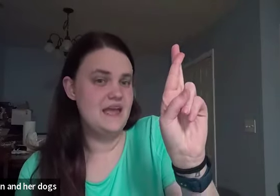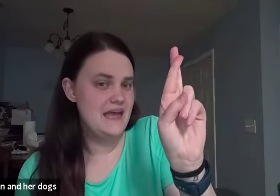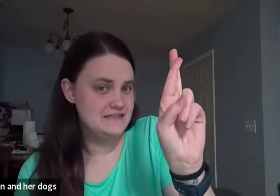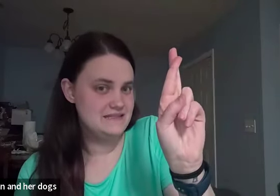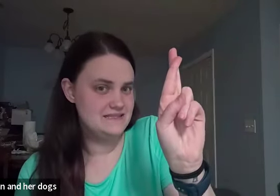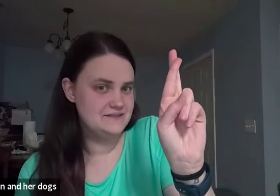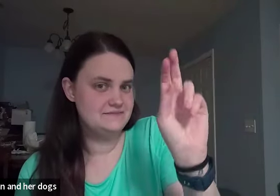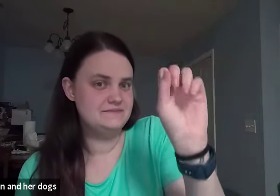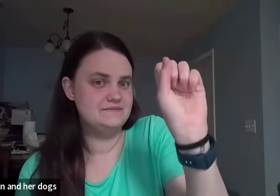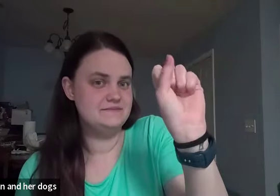S,